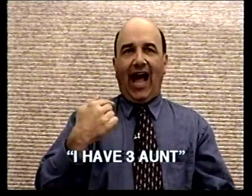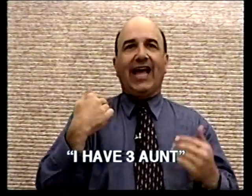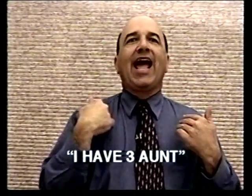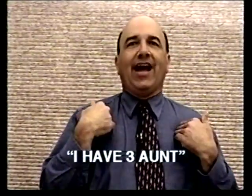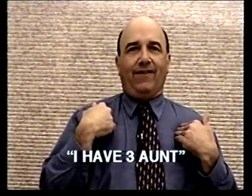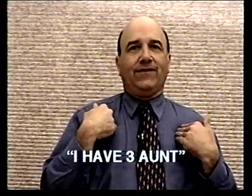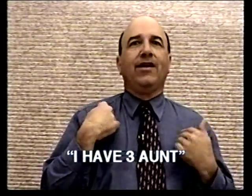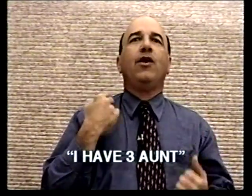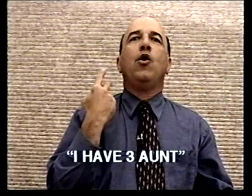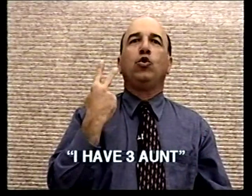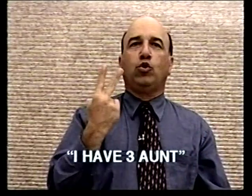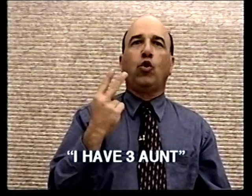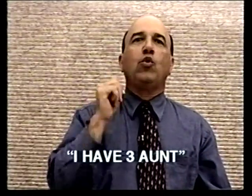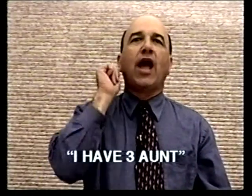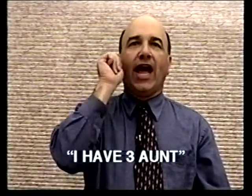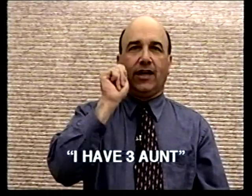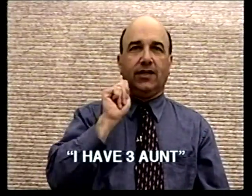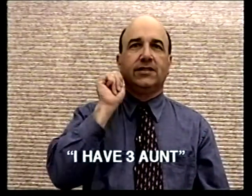I have two and